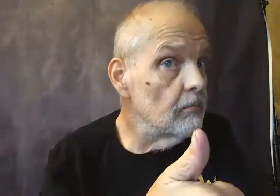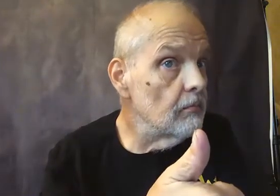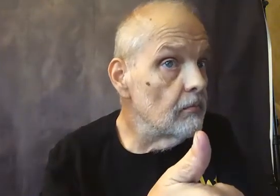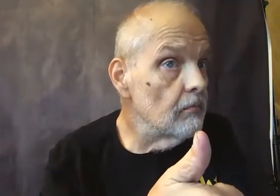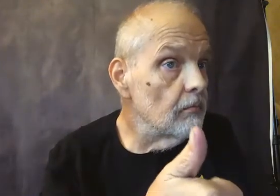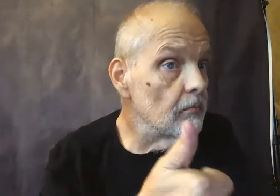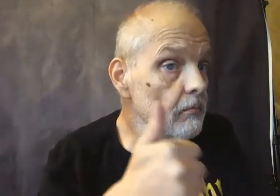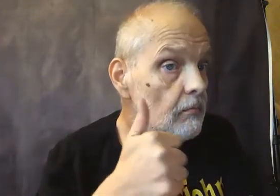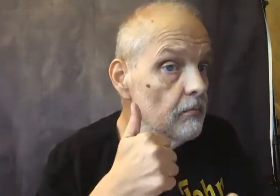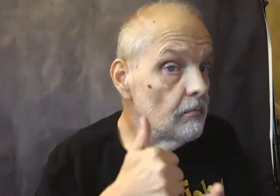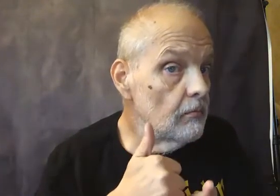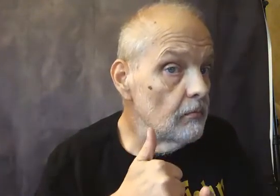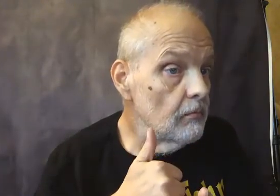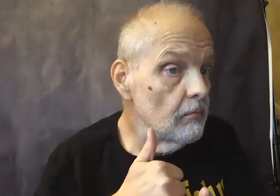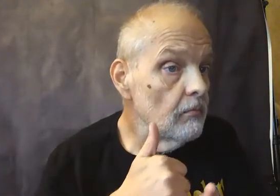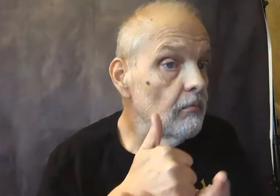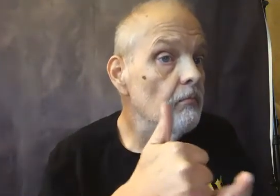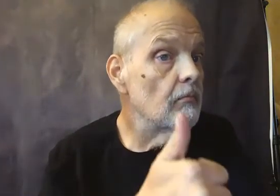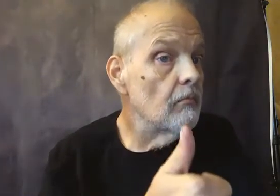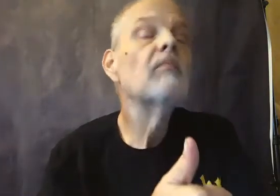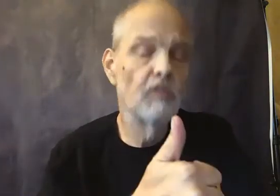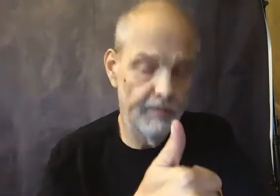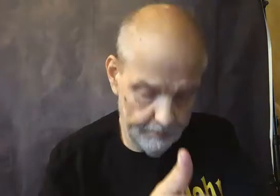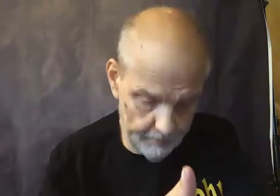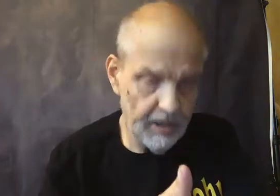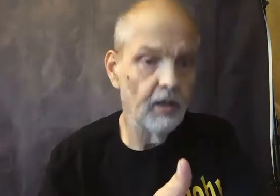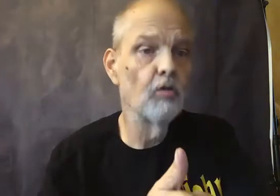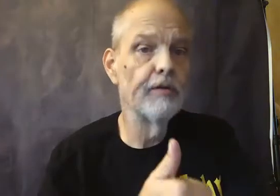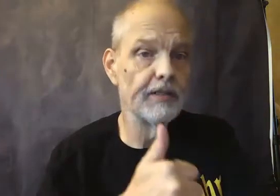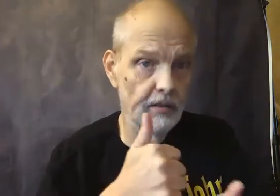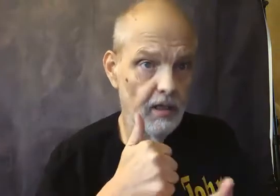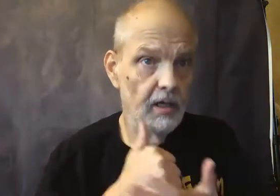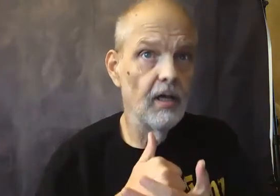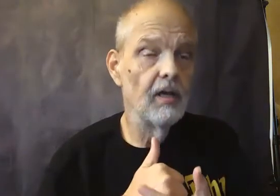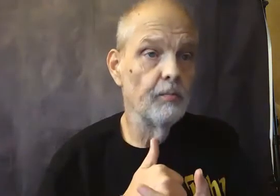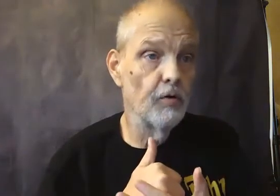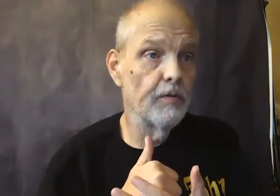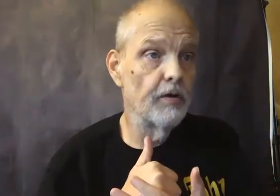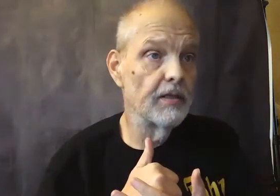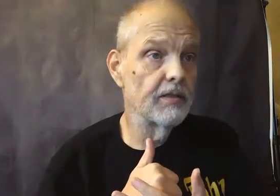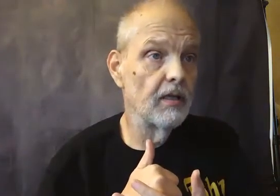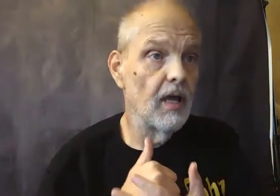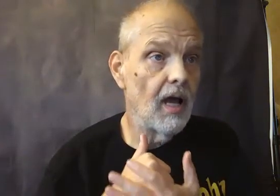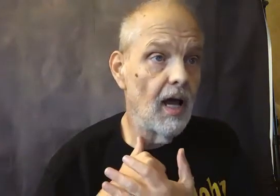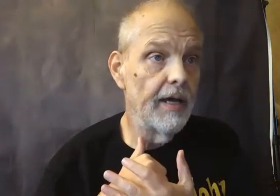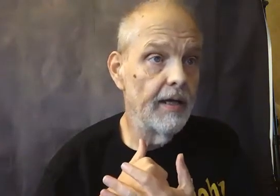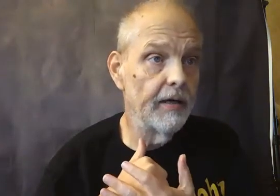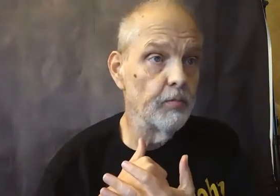Help me. Help you. Right. It incorporates both pronouns. I help